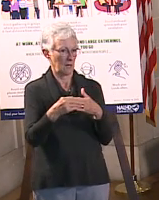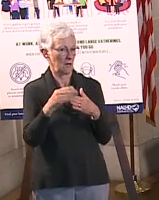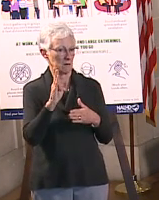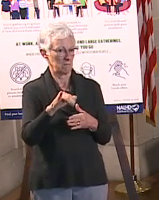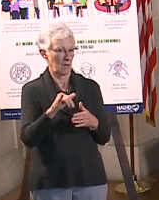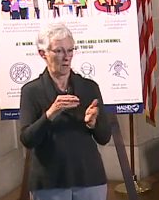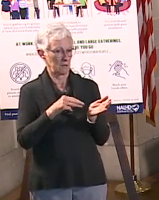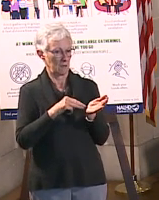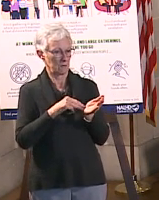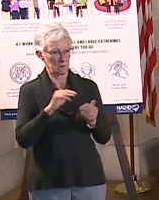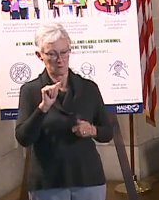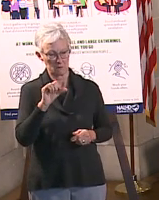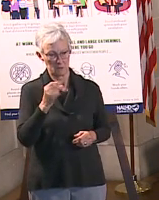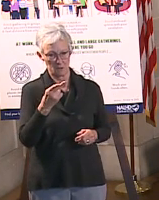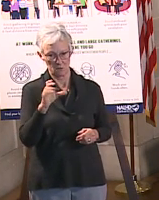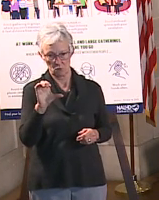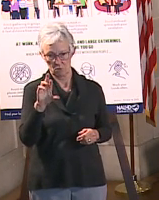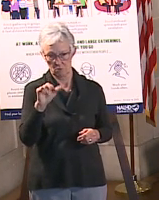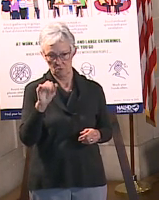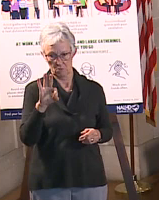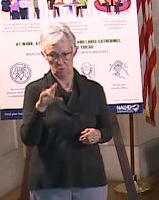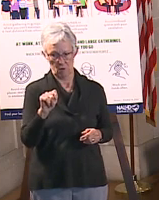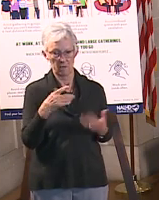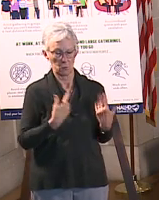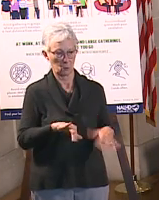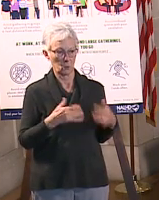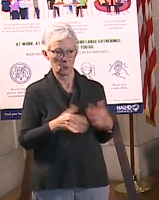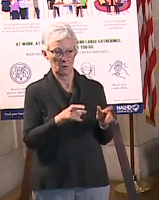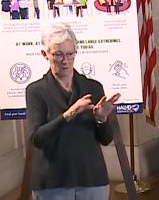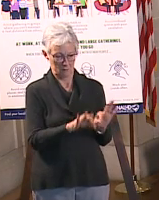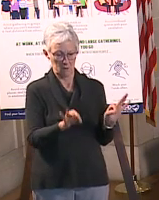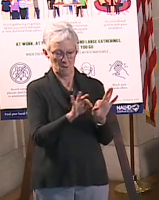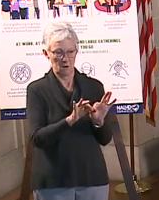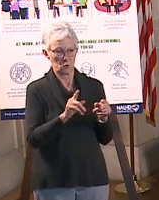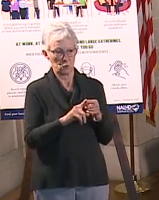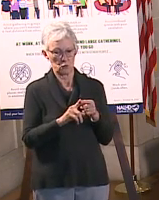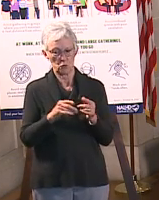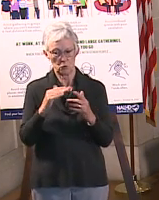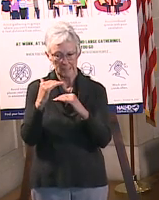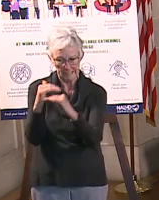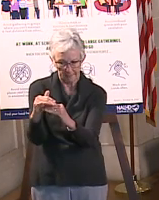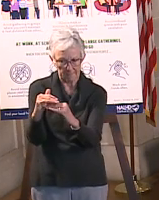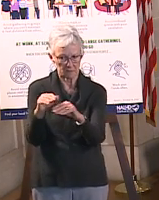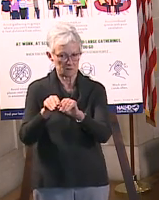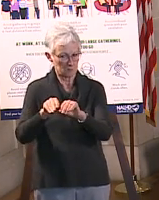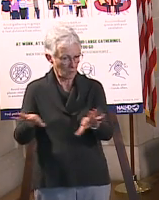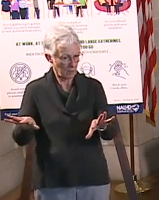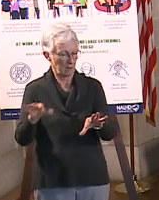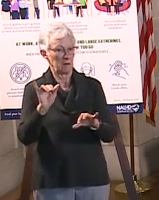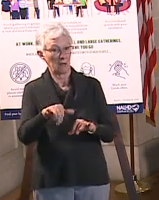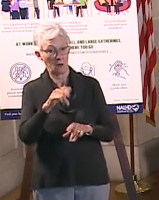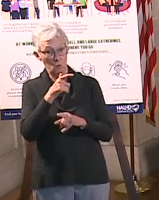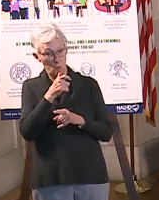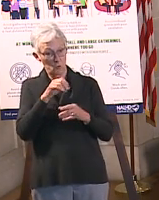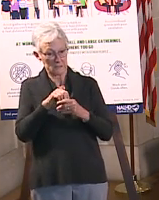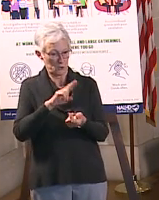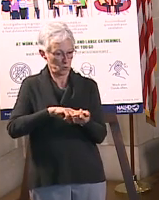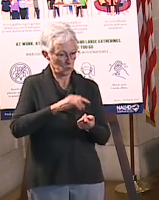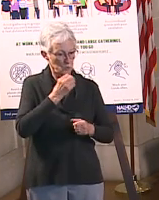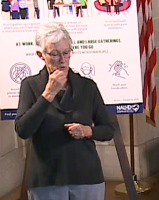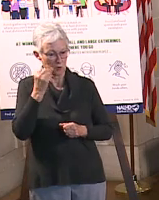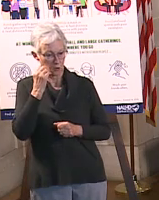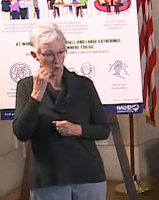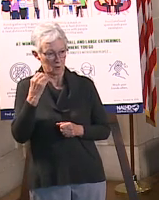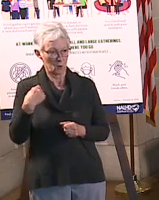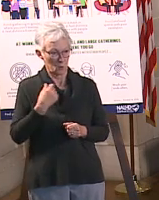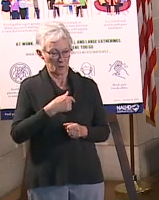his team, very valuable to make sure that we control that spread, that we get the patients in long-term care into a